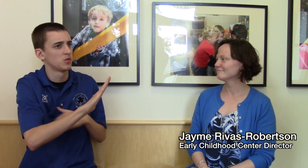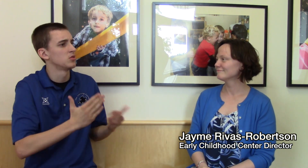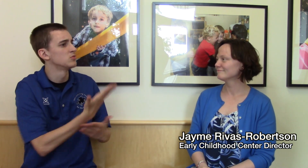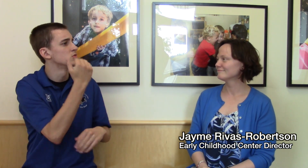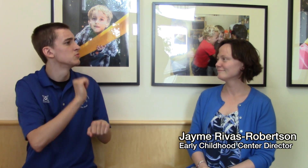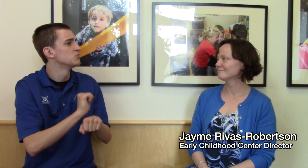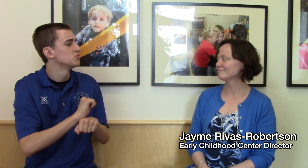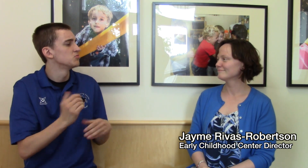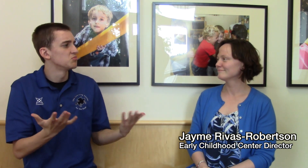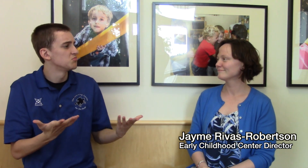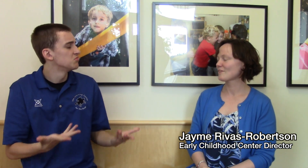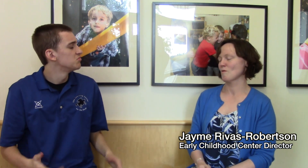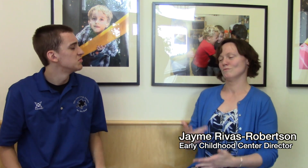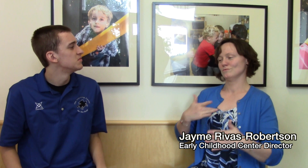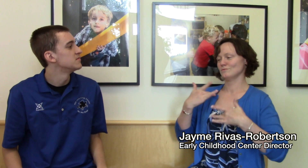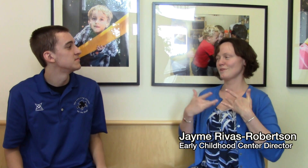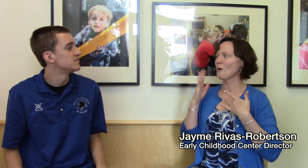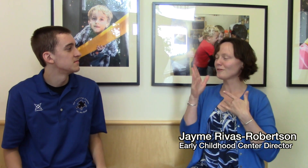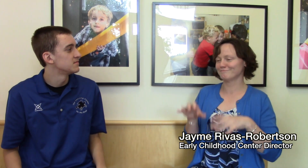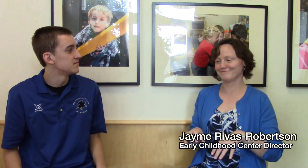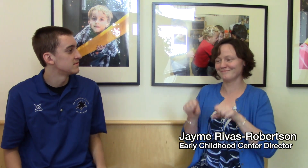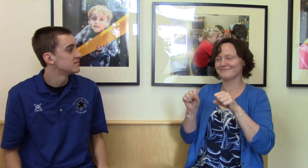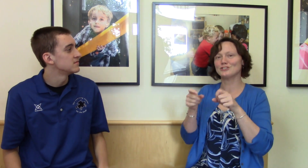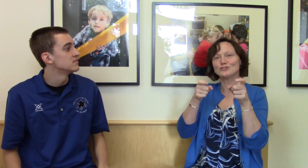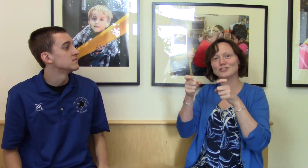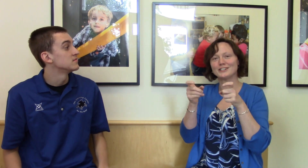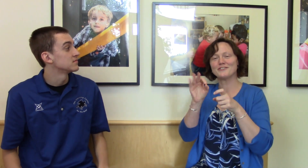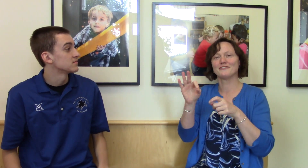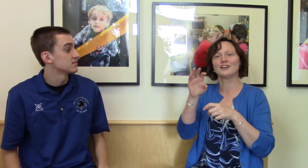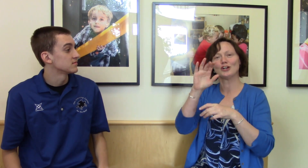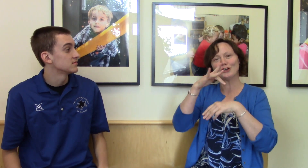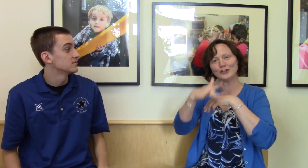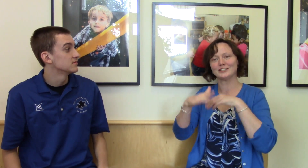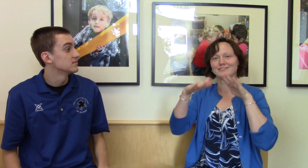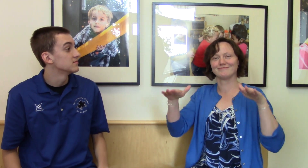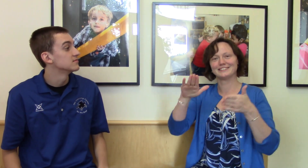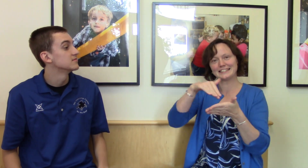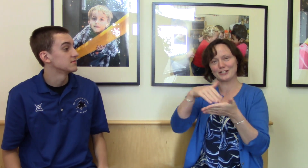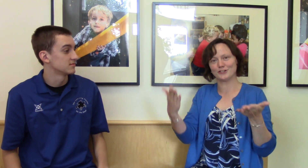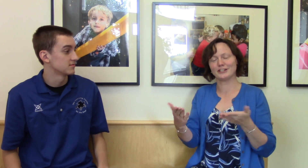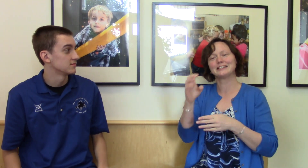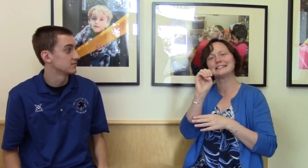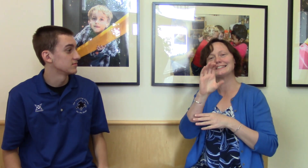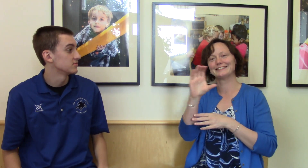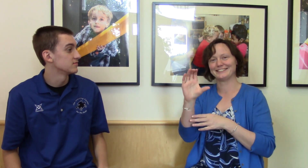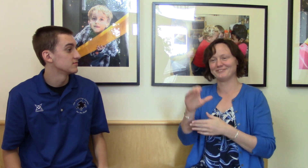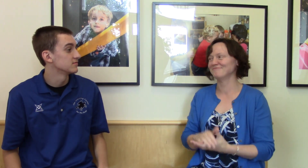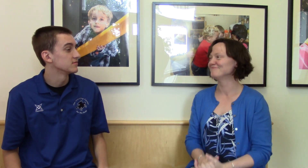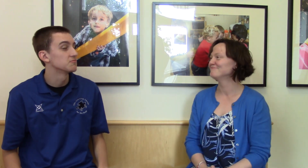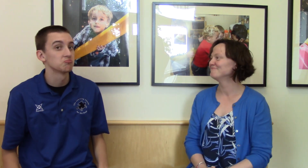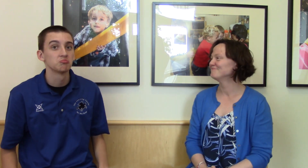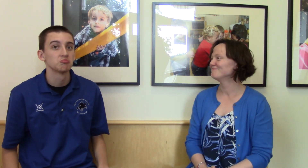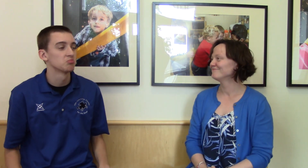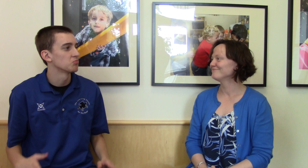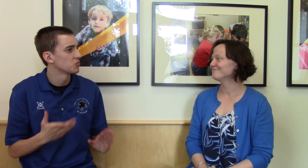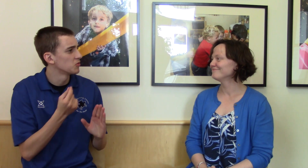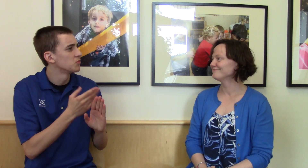So what is your new position here this fall? I'm very excited to be taking over as director of the Early Childhood Center here